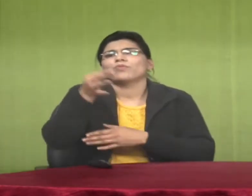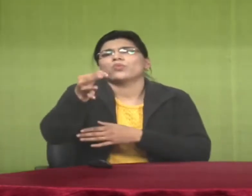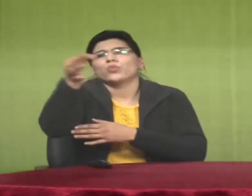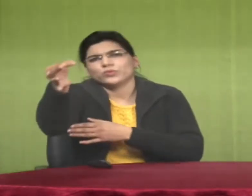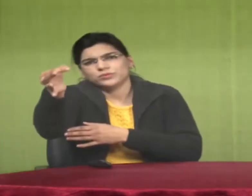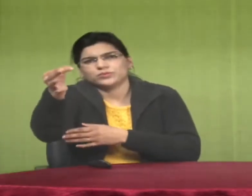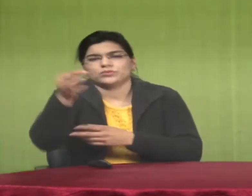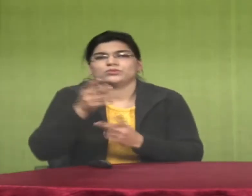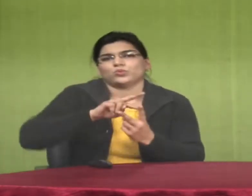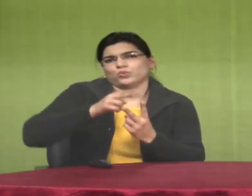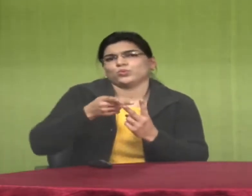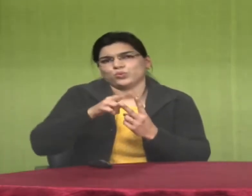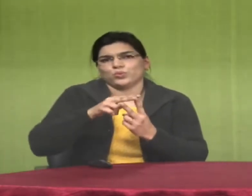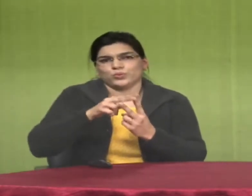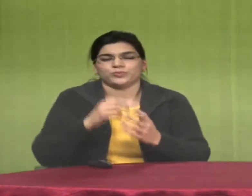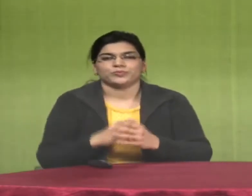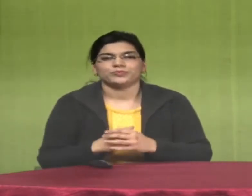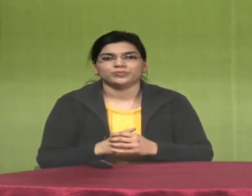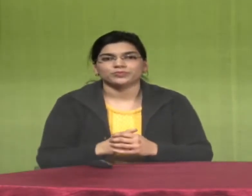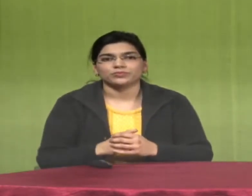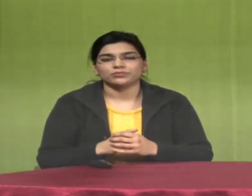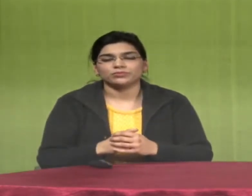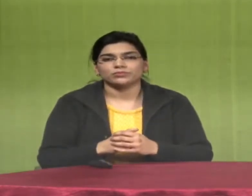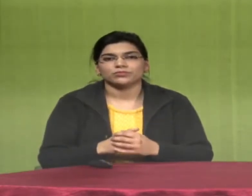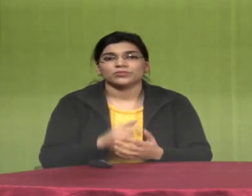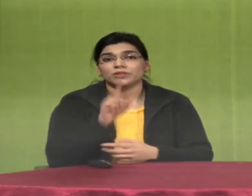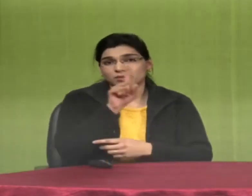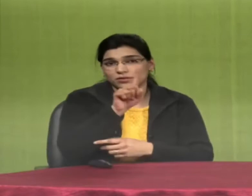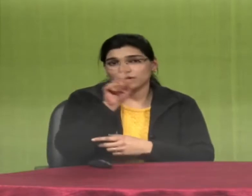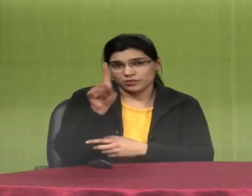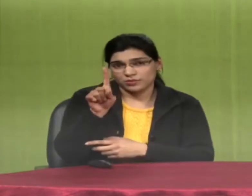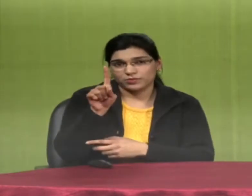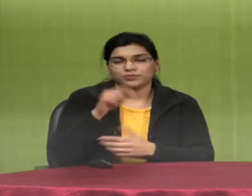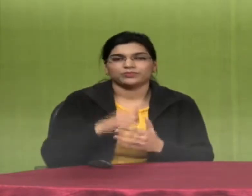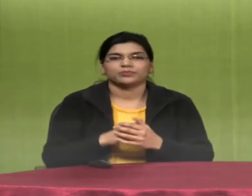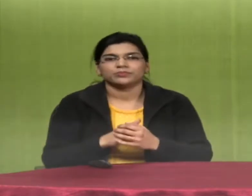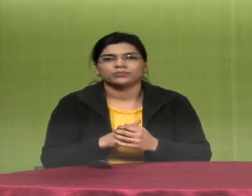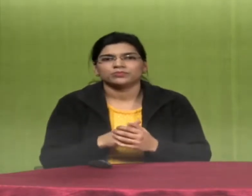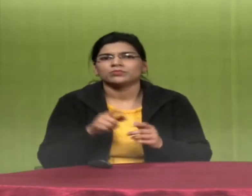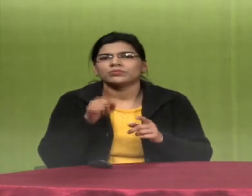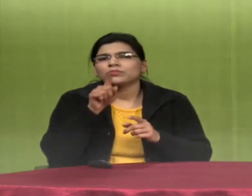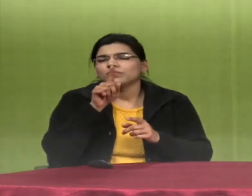Tenth word is hence, which means here in the future.